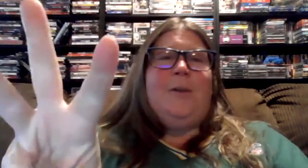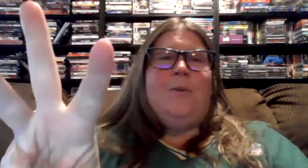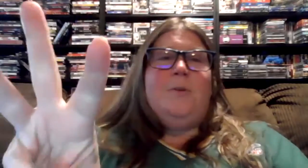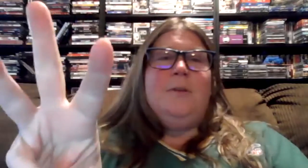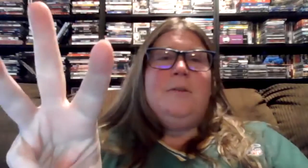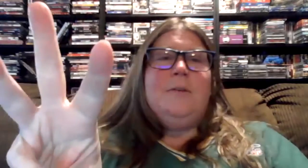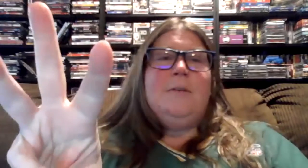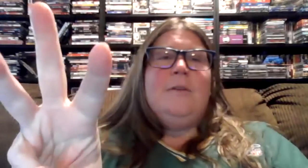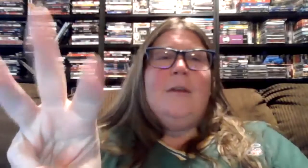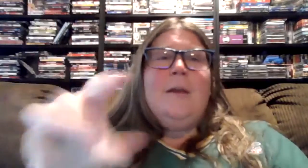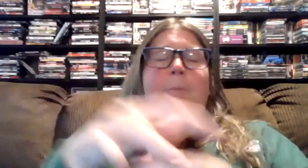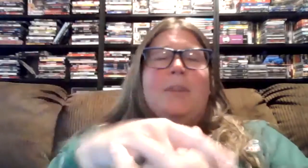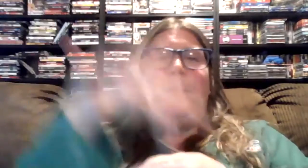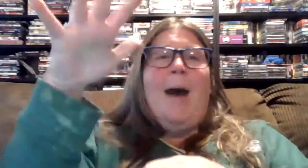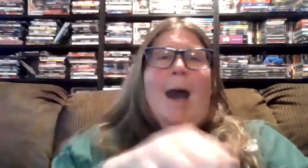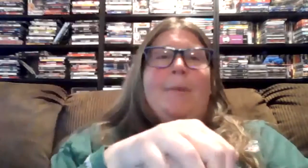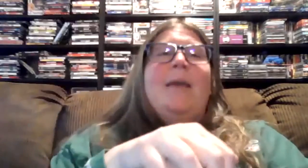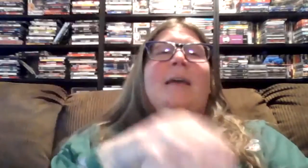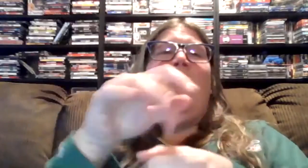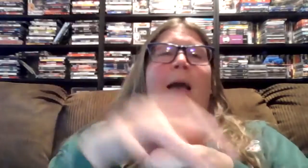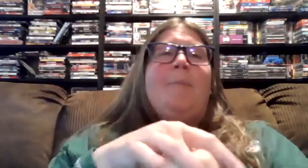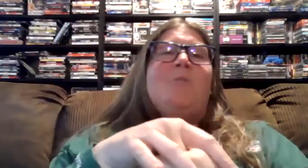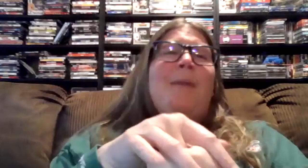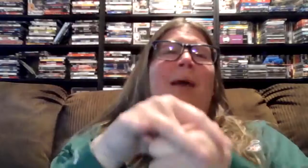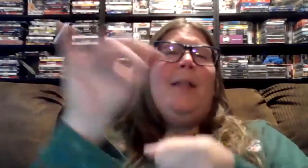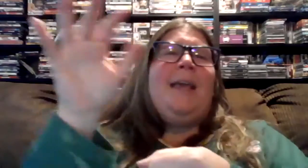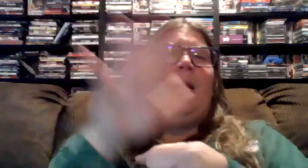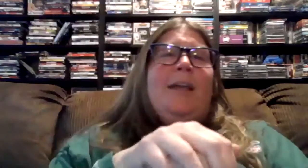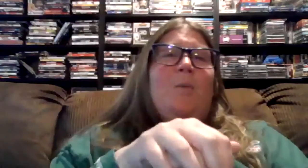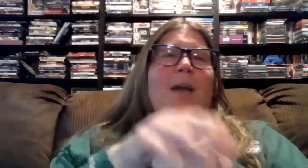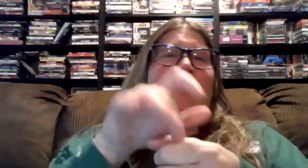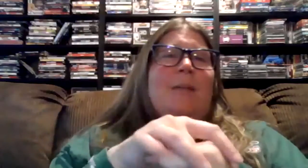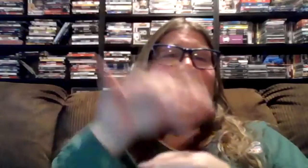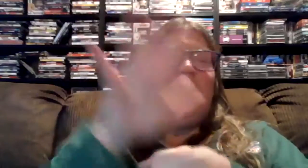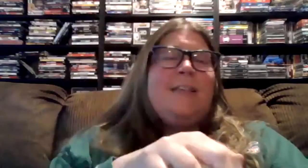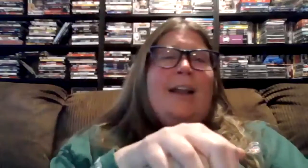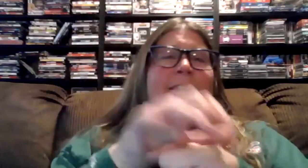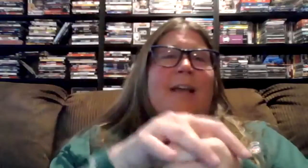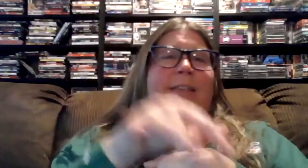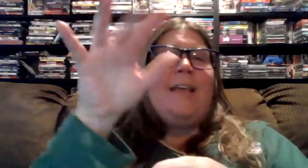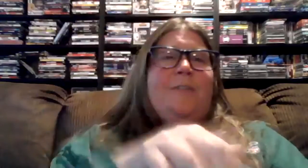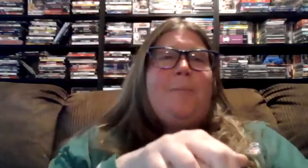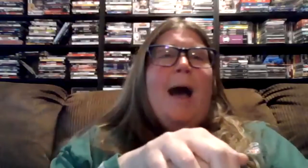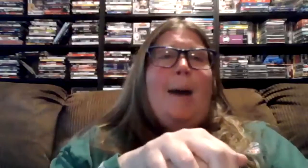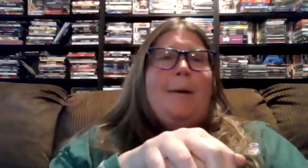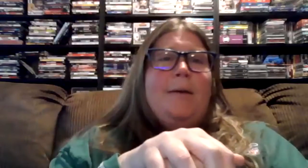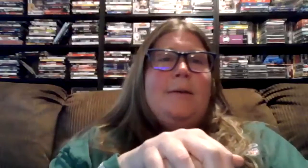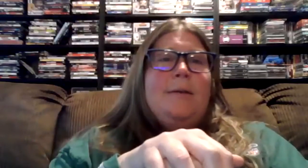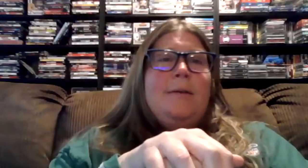MTDEW. But the pop, I mean, you might be able to get away with it by just signing the sign for pop. That's